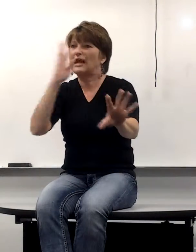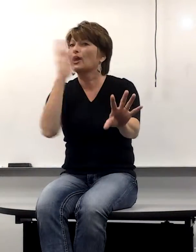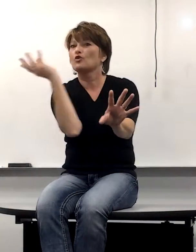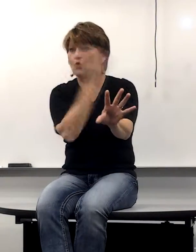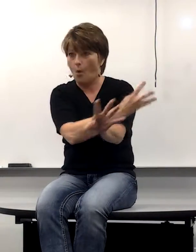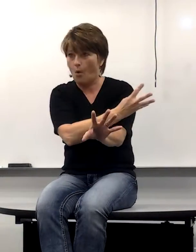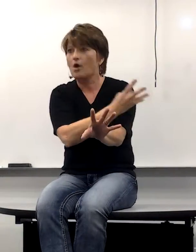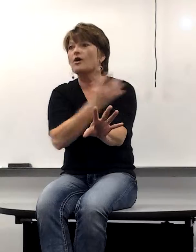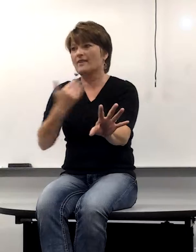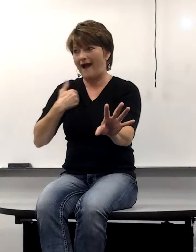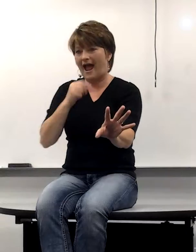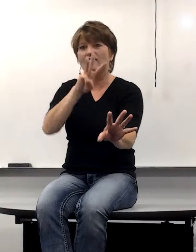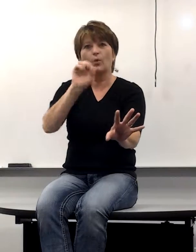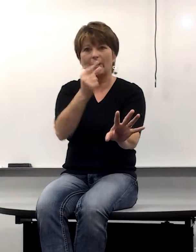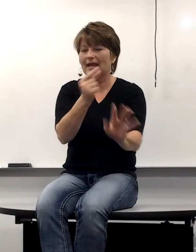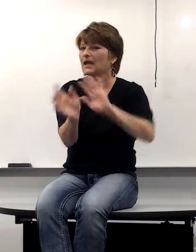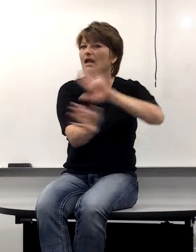So please be nice